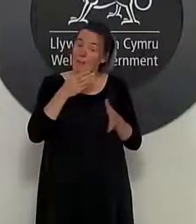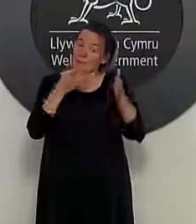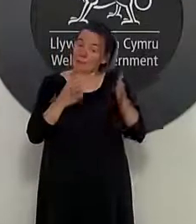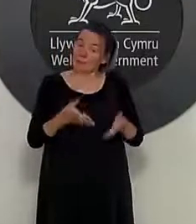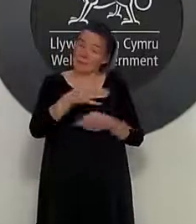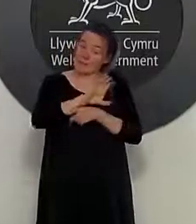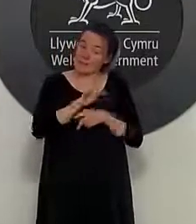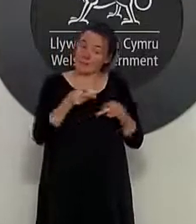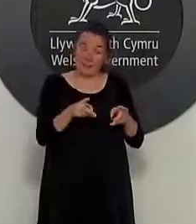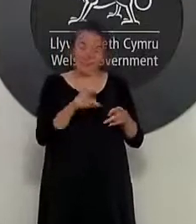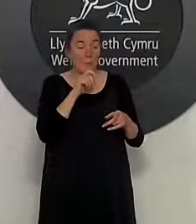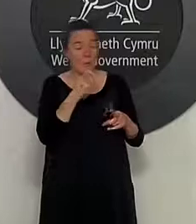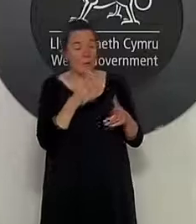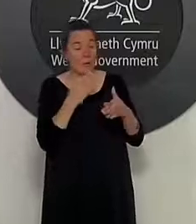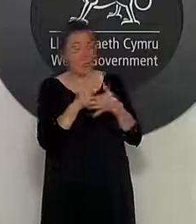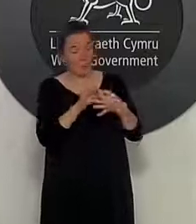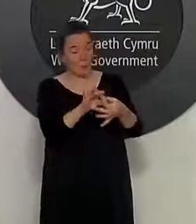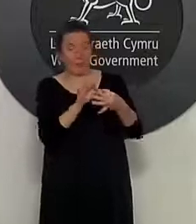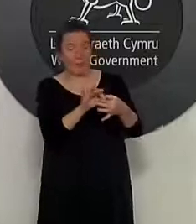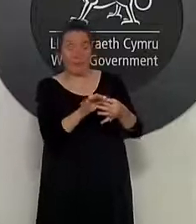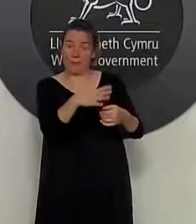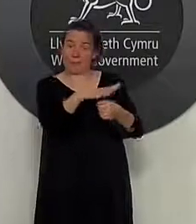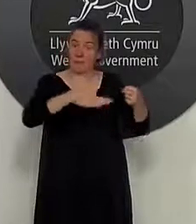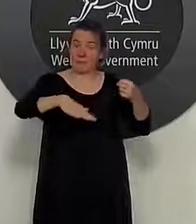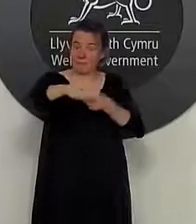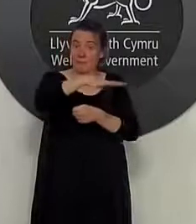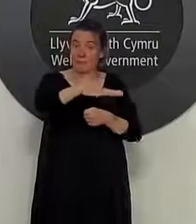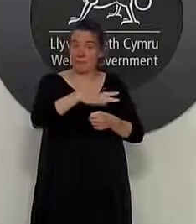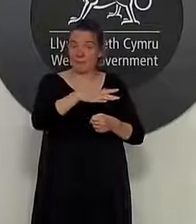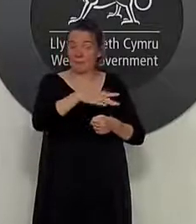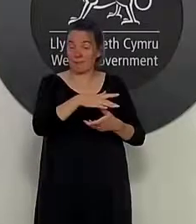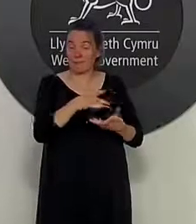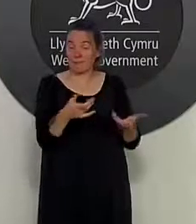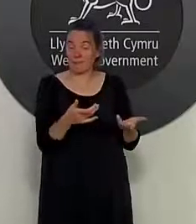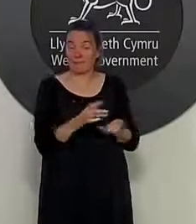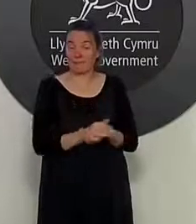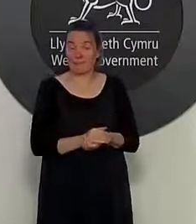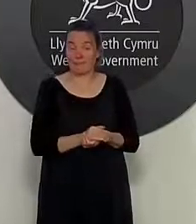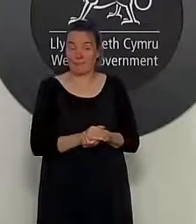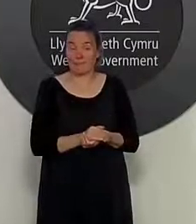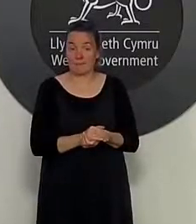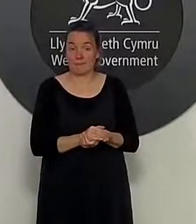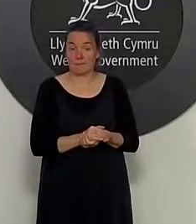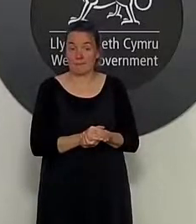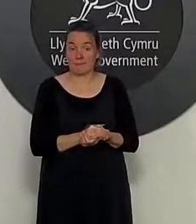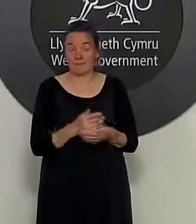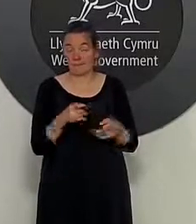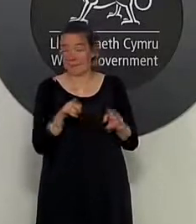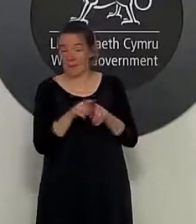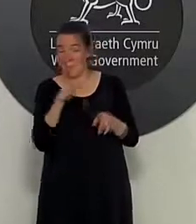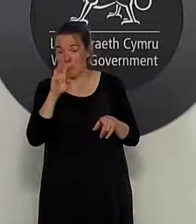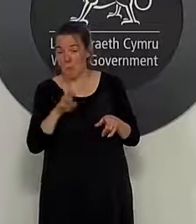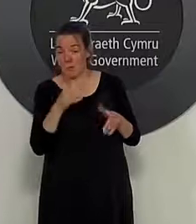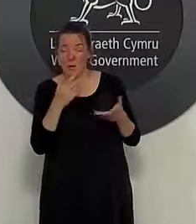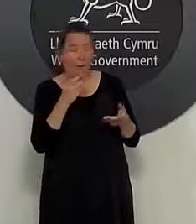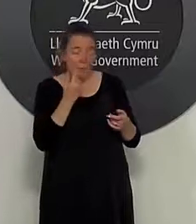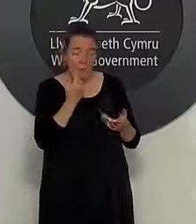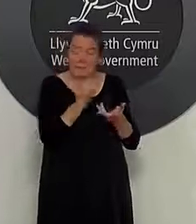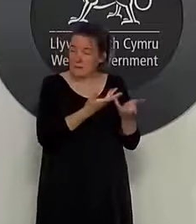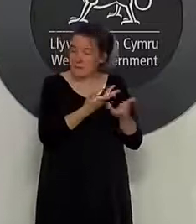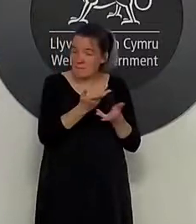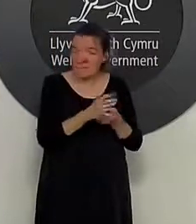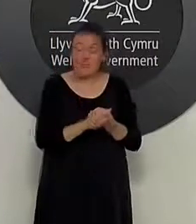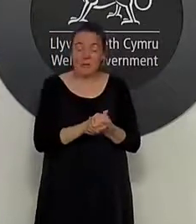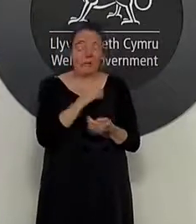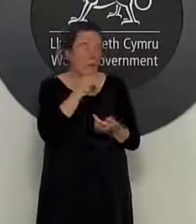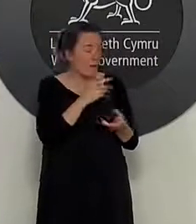will work with the sector in the way we do in Wales. And there'll be detailed discussions with people who work in this field now over the coming